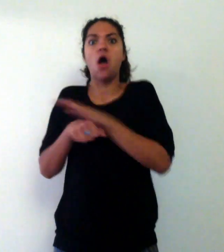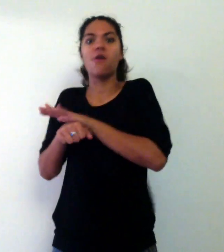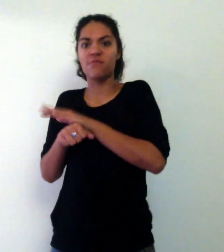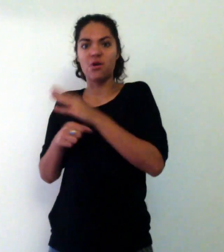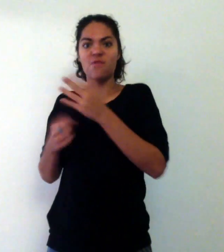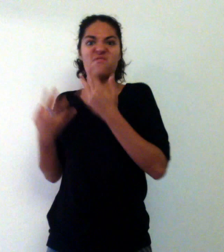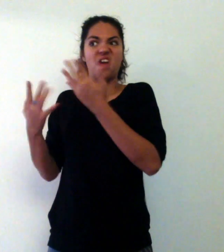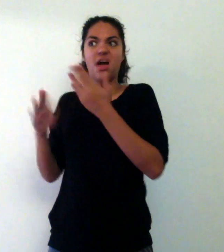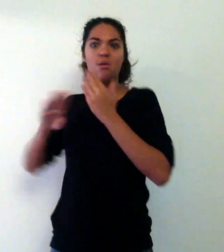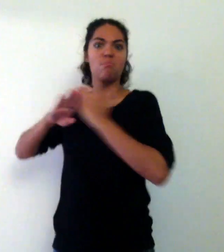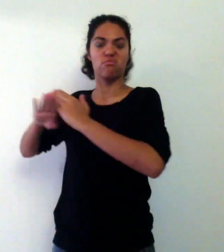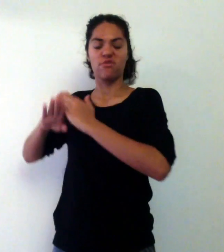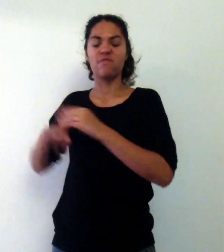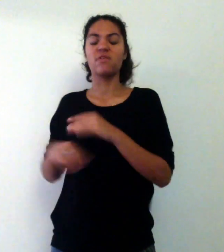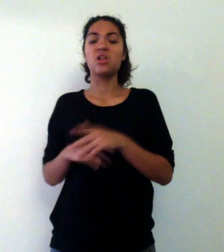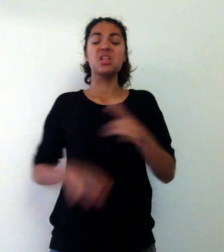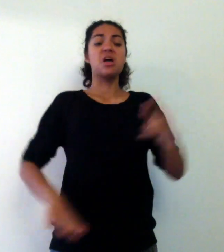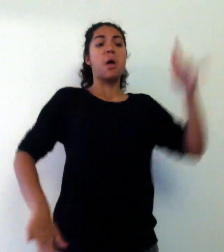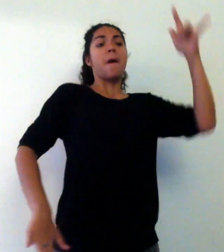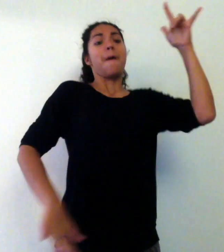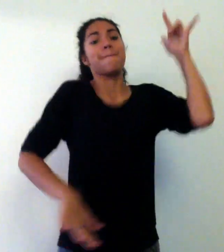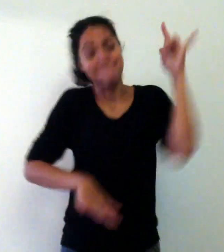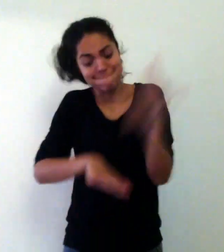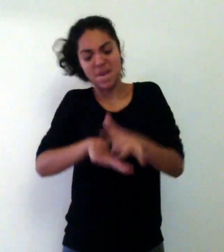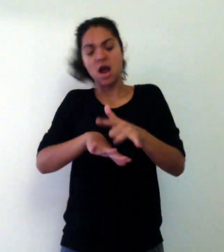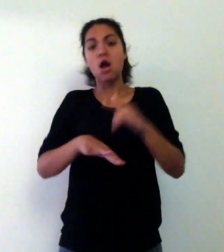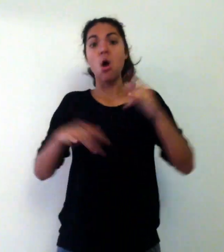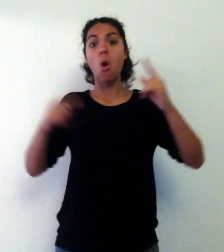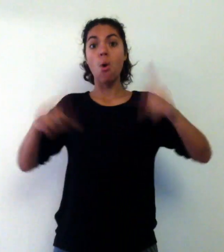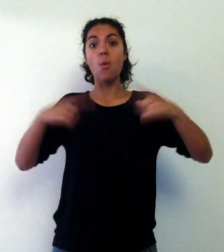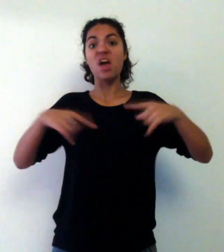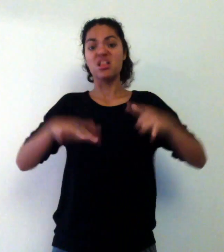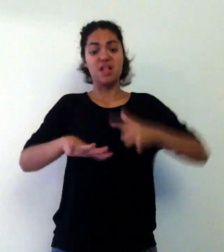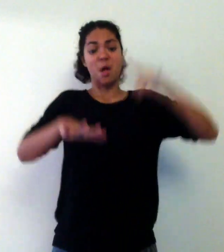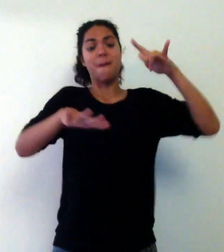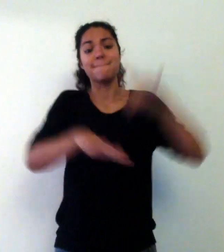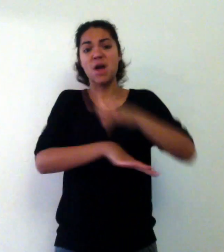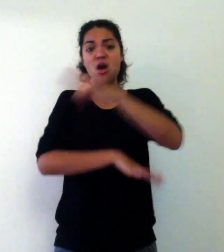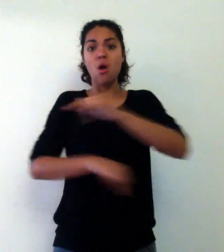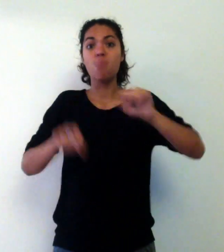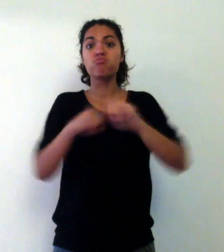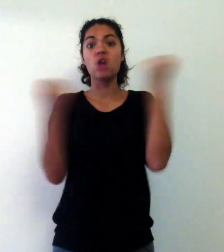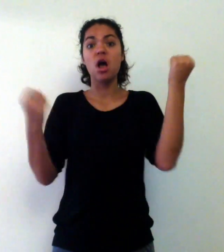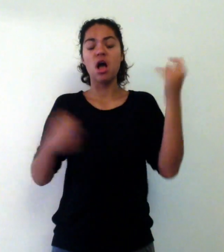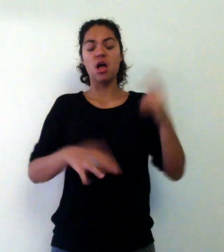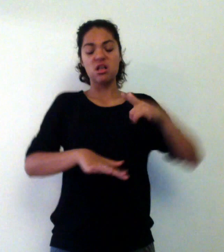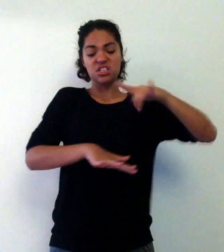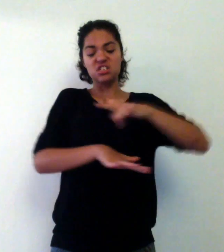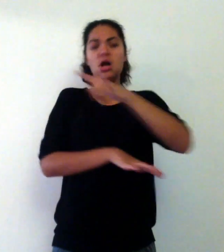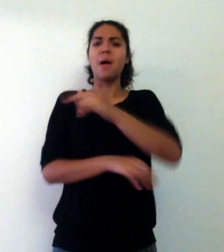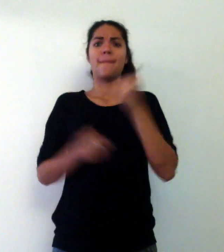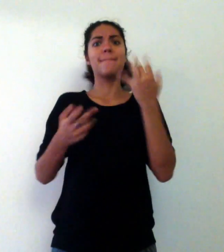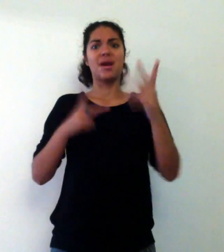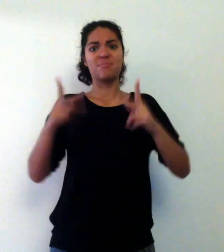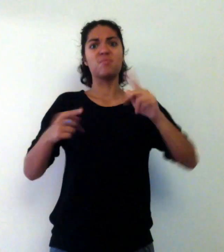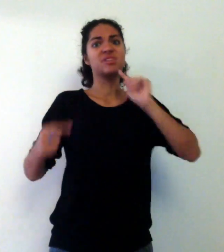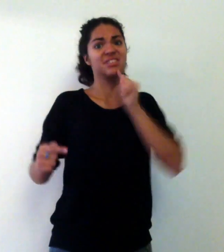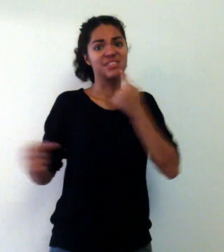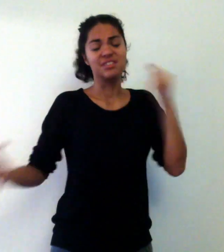so hard that the wheels broke and several people were severely injured. The emergency crew came and opened the door,